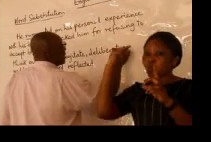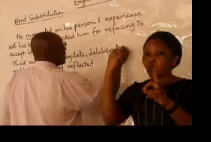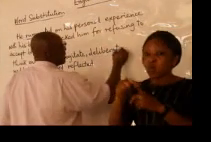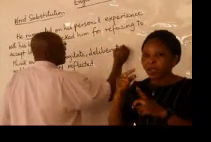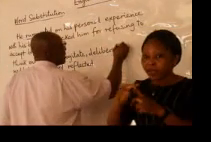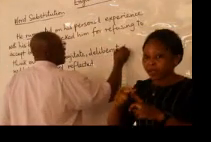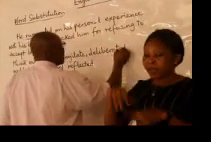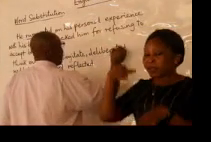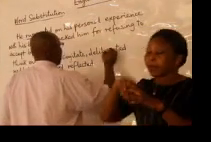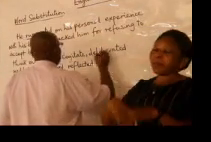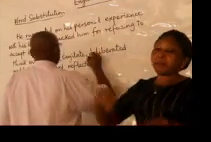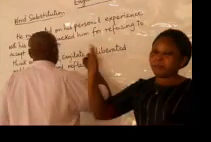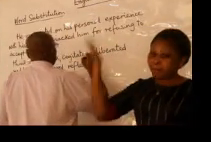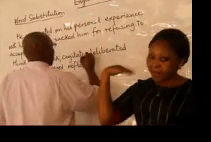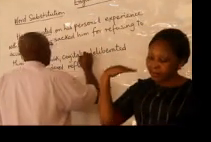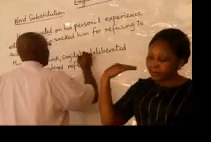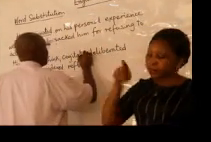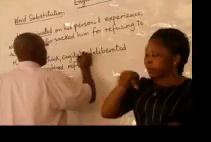deliberated,